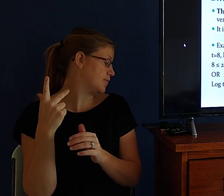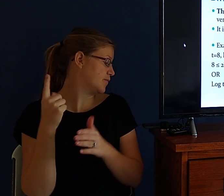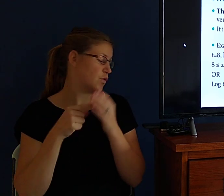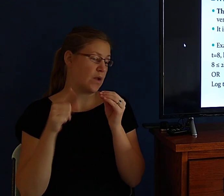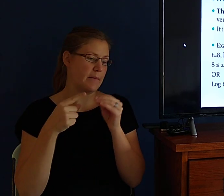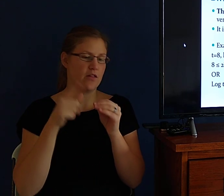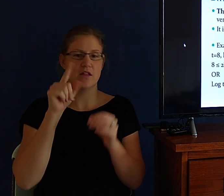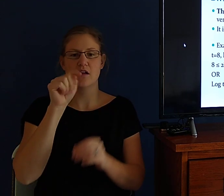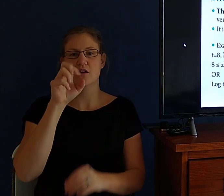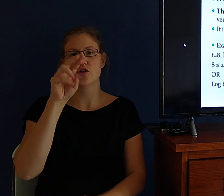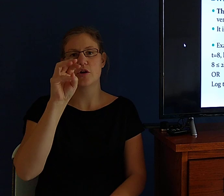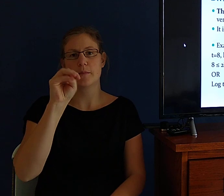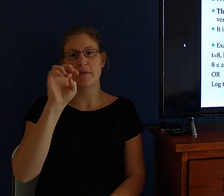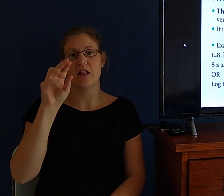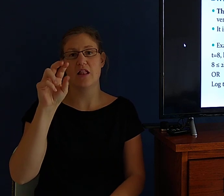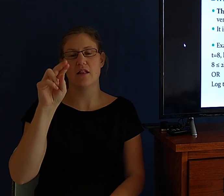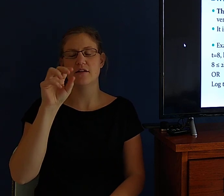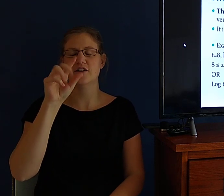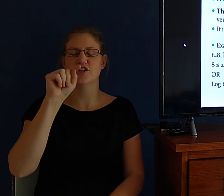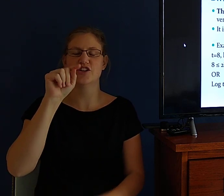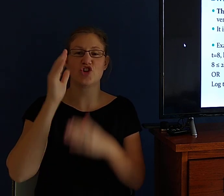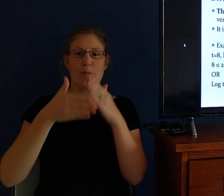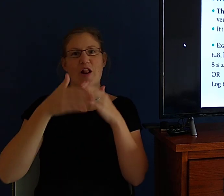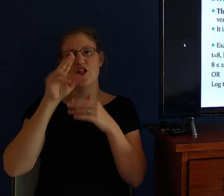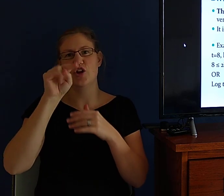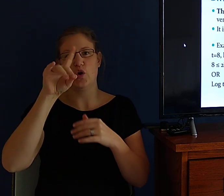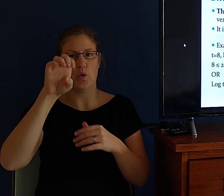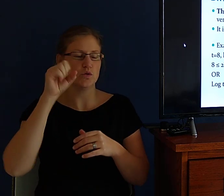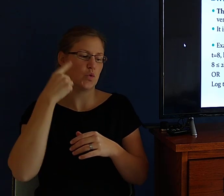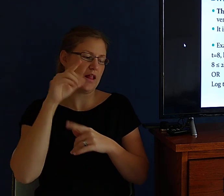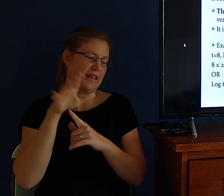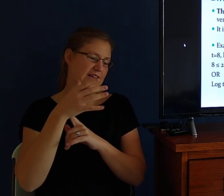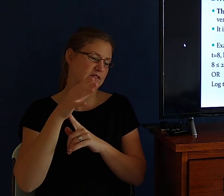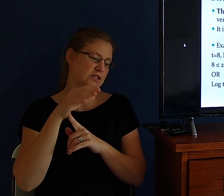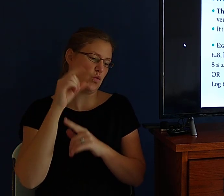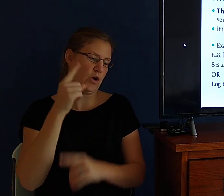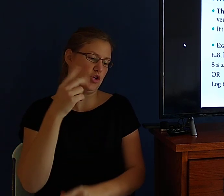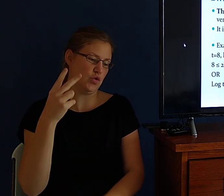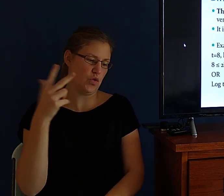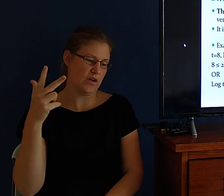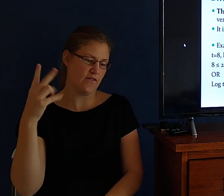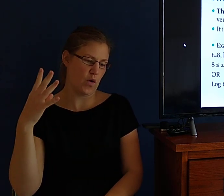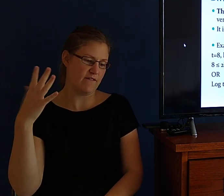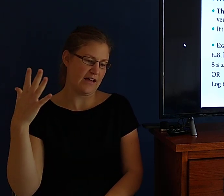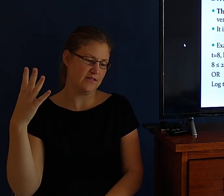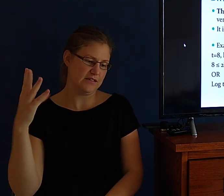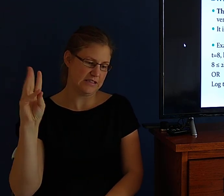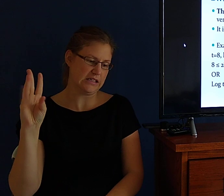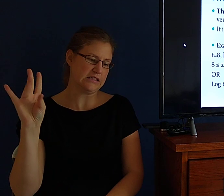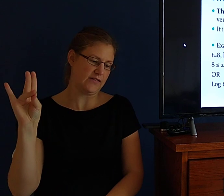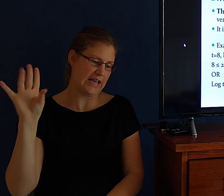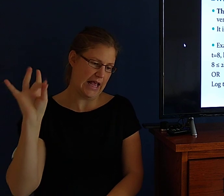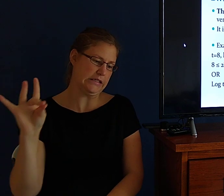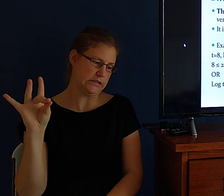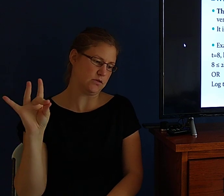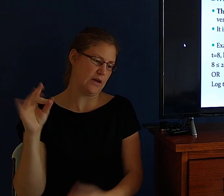nodes or the leaves? It's 1, 2, 3, 4, 5, 6, 7, 8. So the